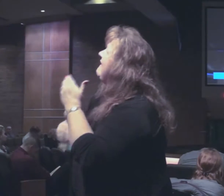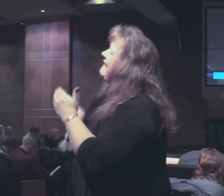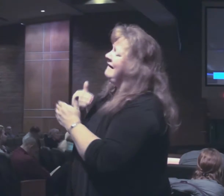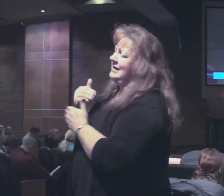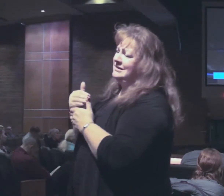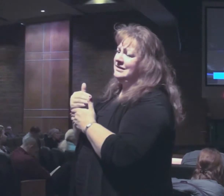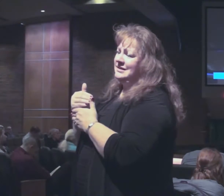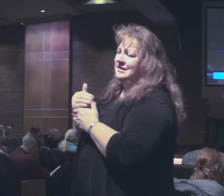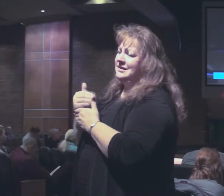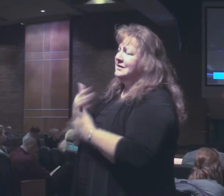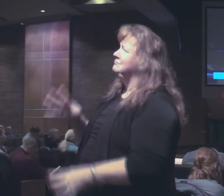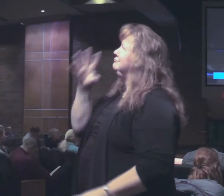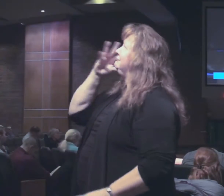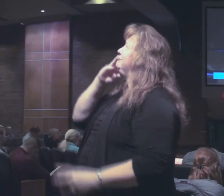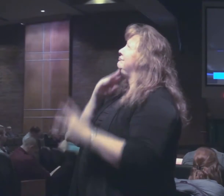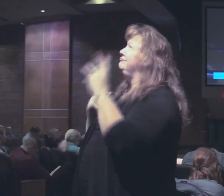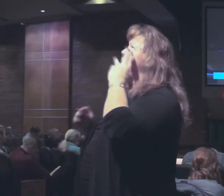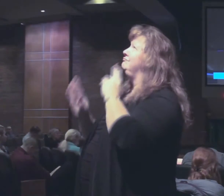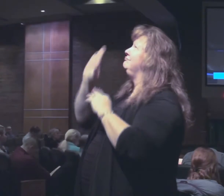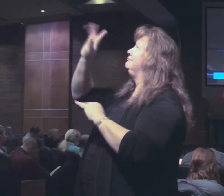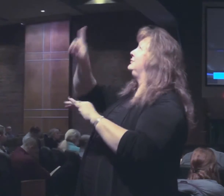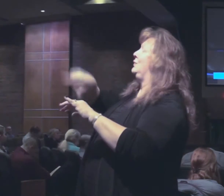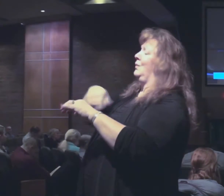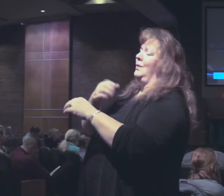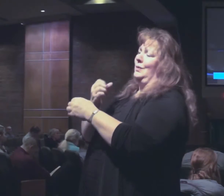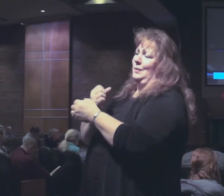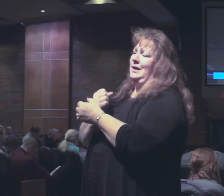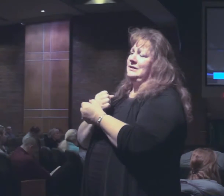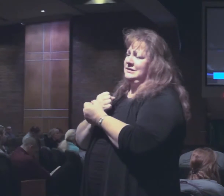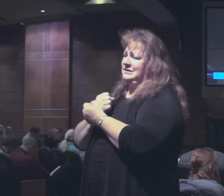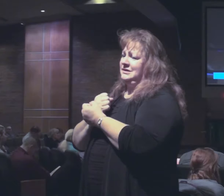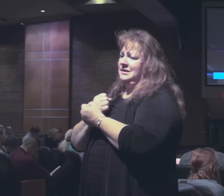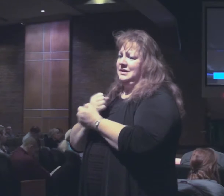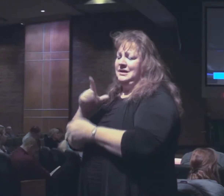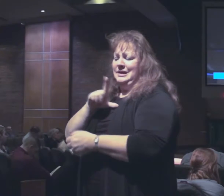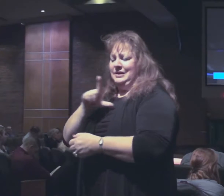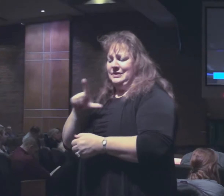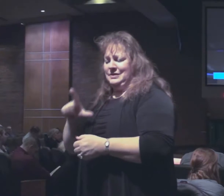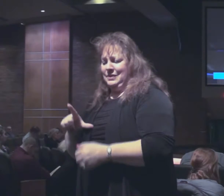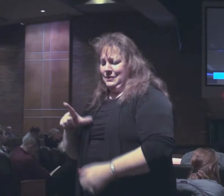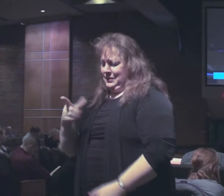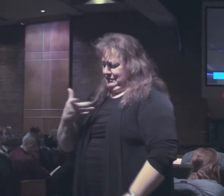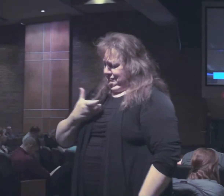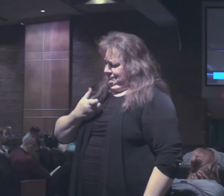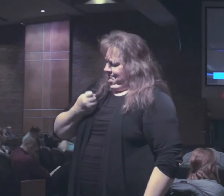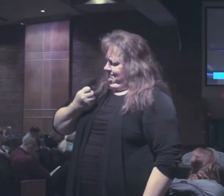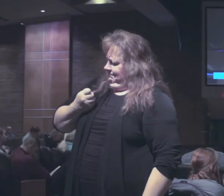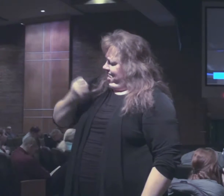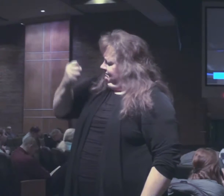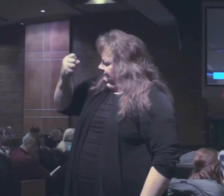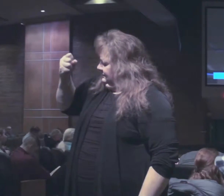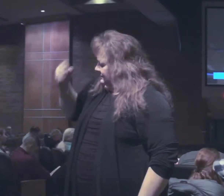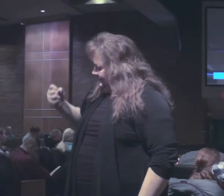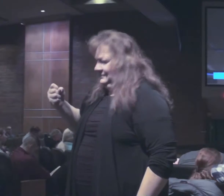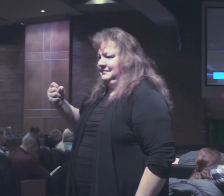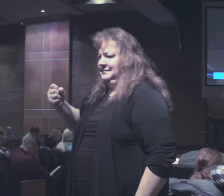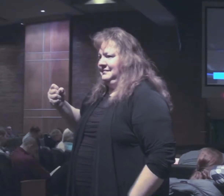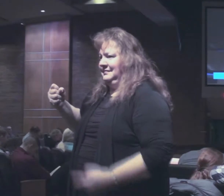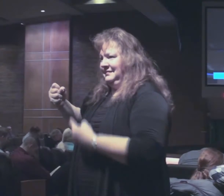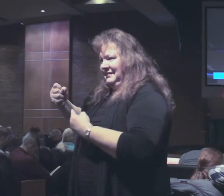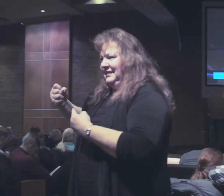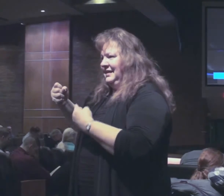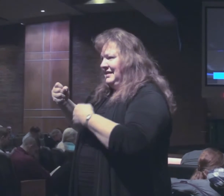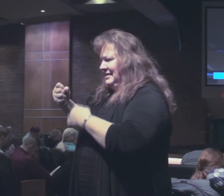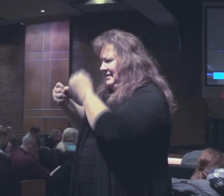He's already experienced that grace. The Lord has set apart the godly man,